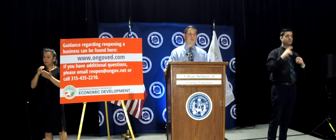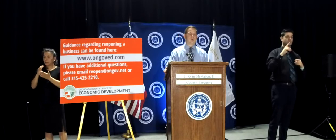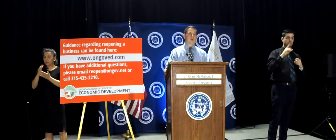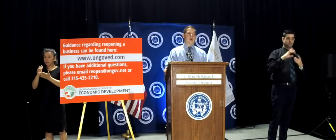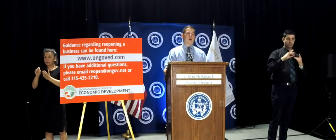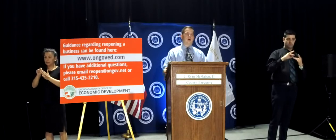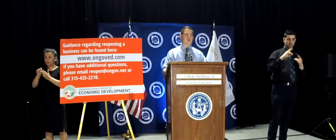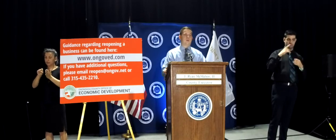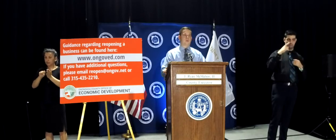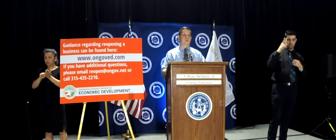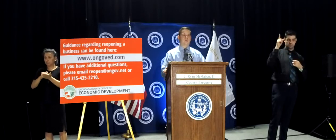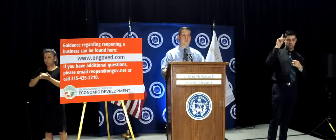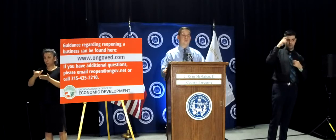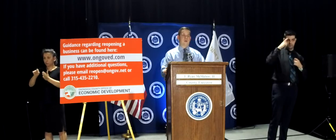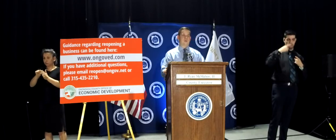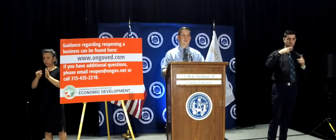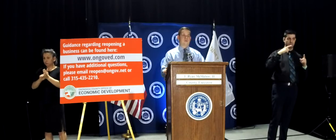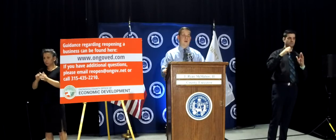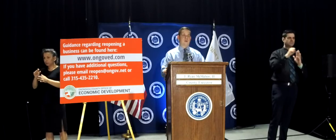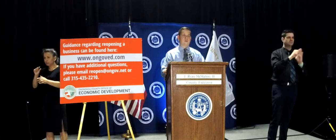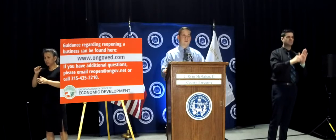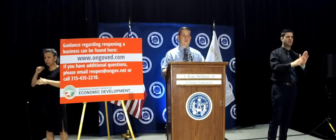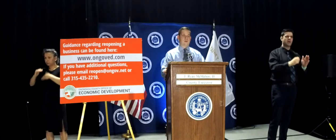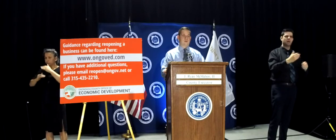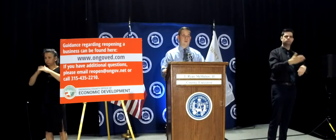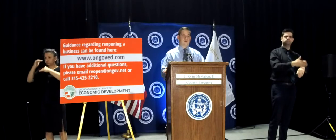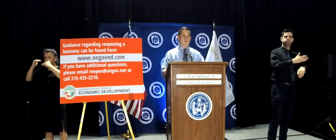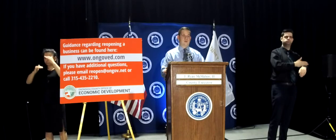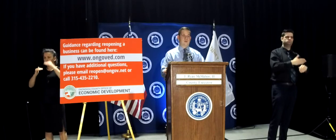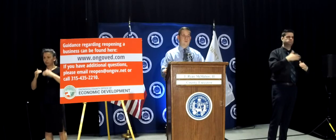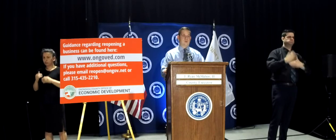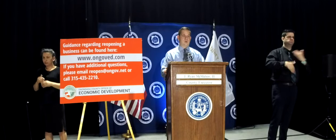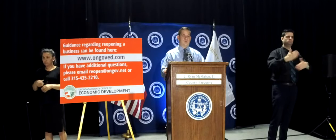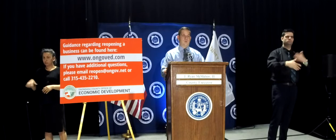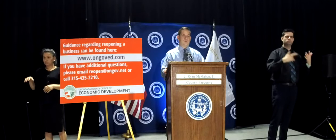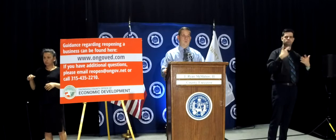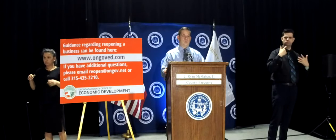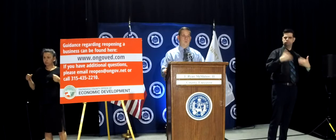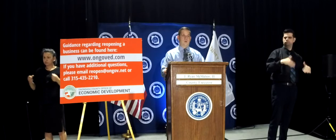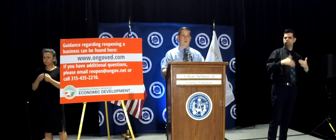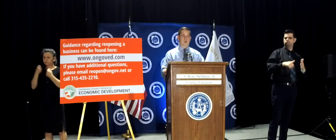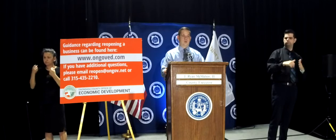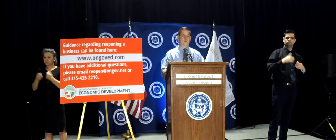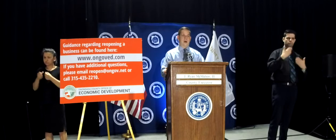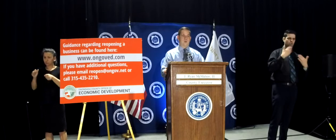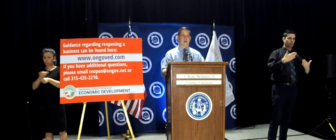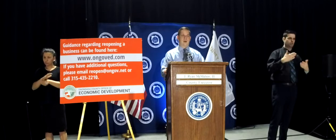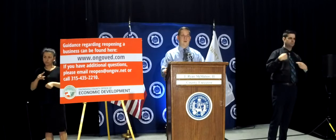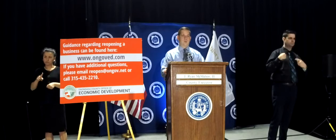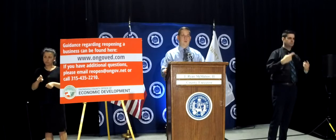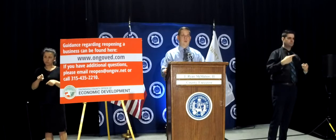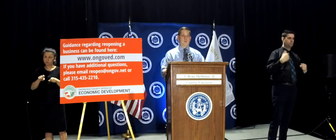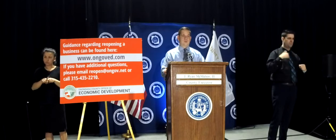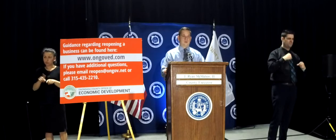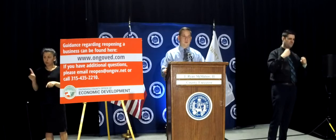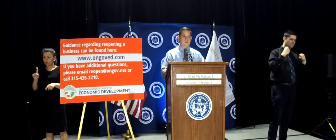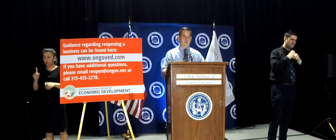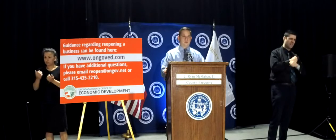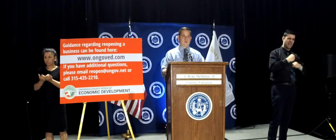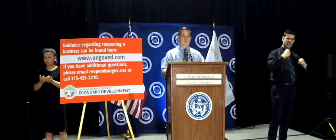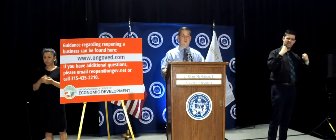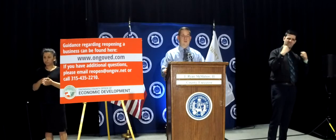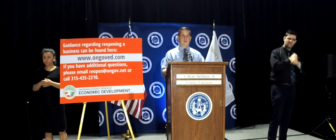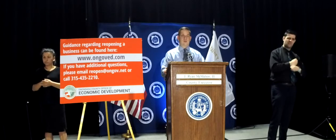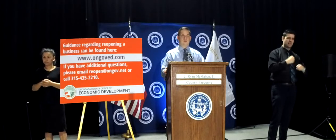And so the fight with this virus is, we're in a good spot right now. We still need to